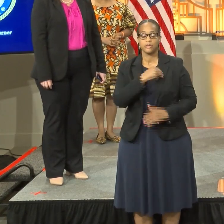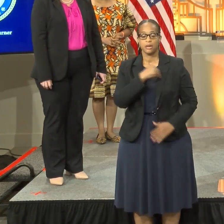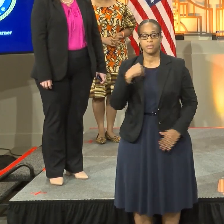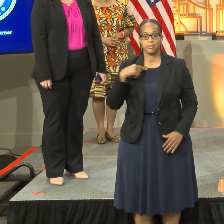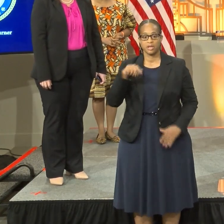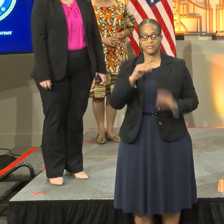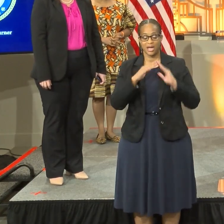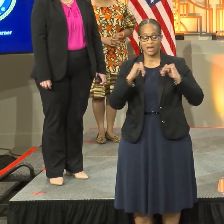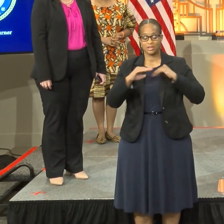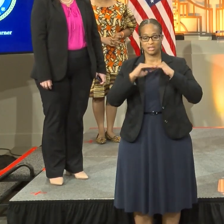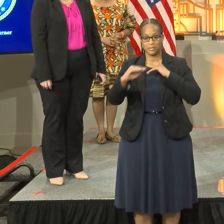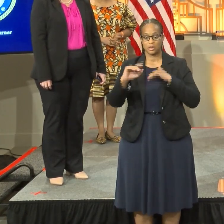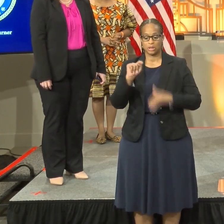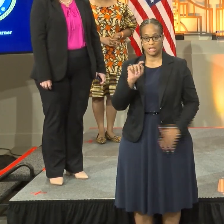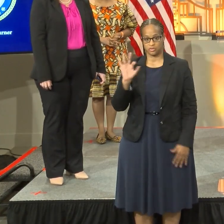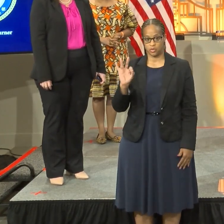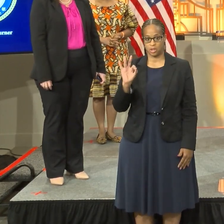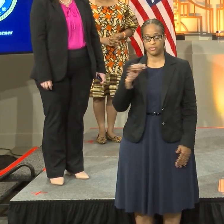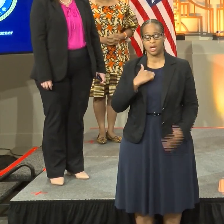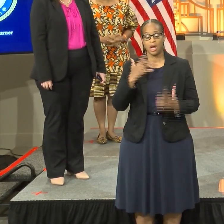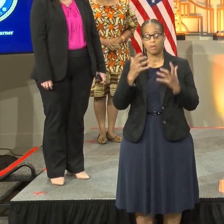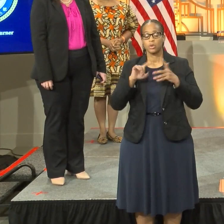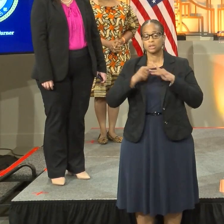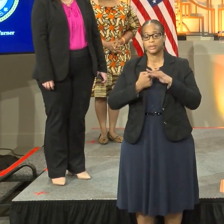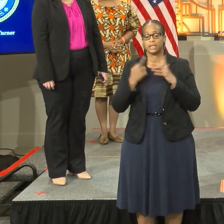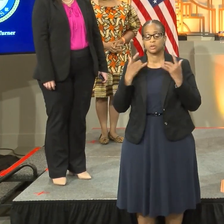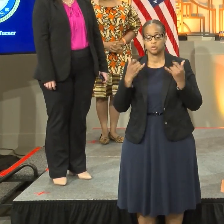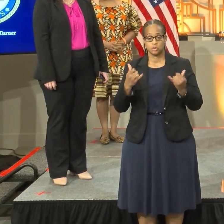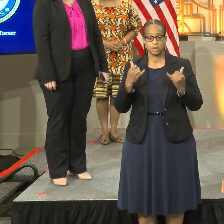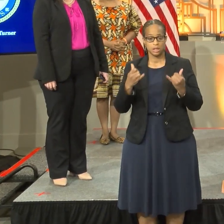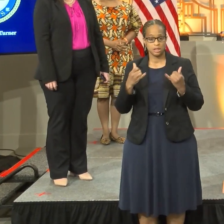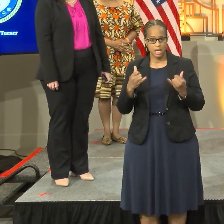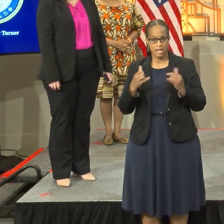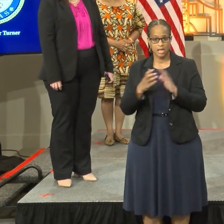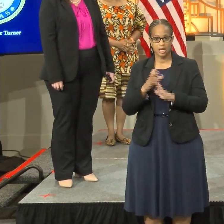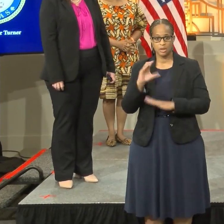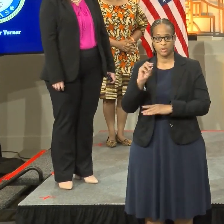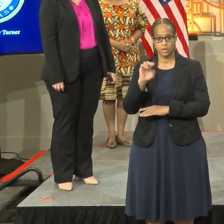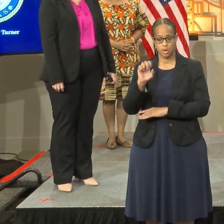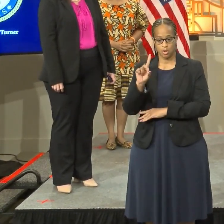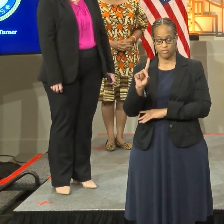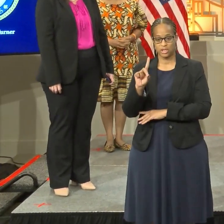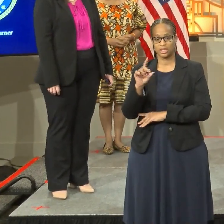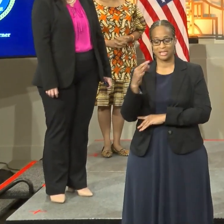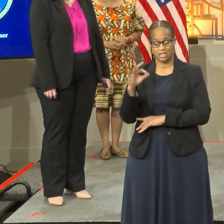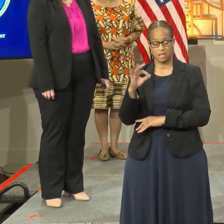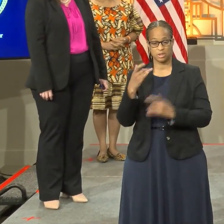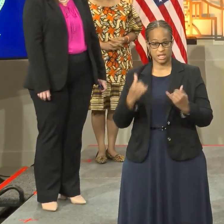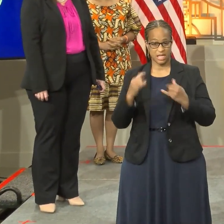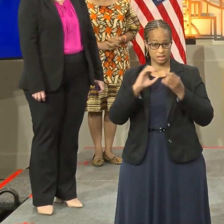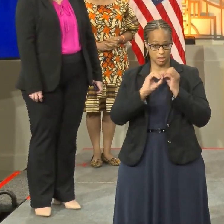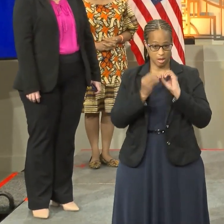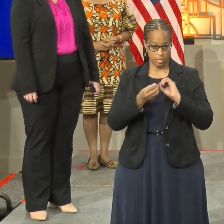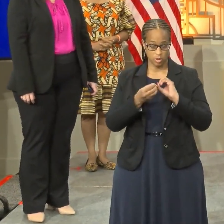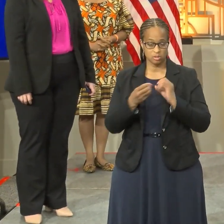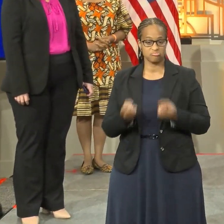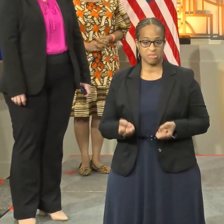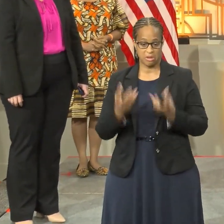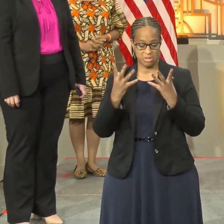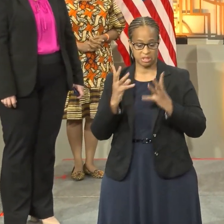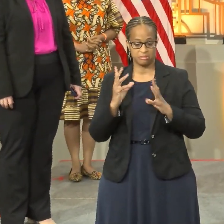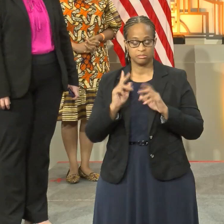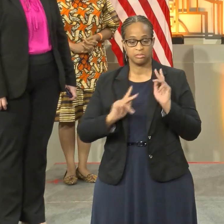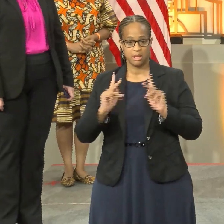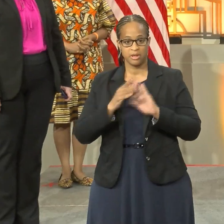Housing Stability Task Force. I want to begin today COVID-19 with today's numbers on COVID-19